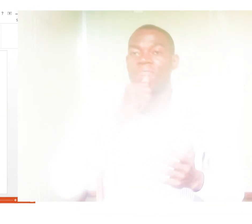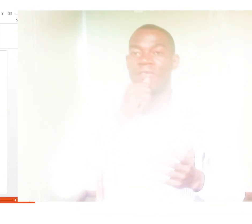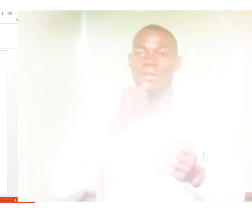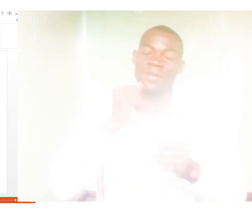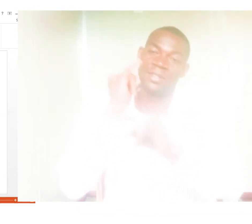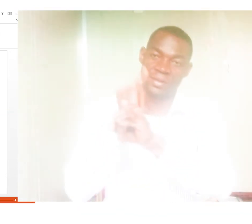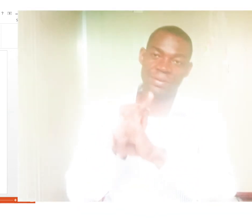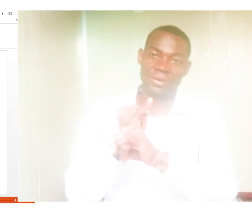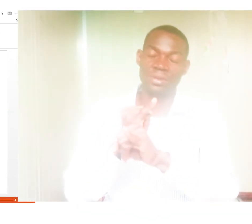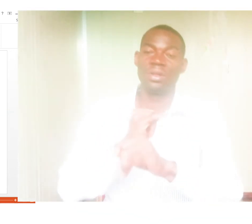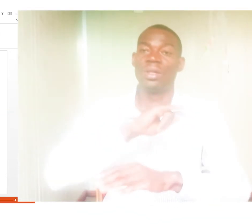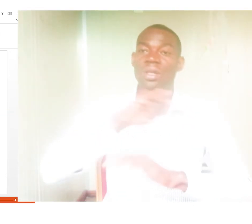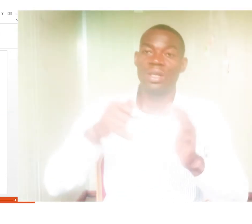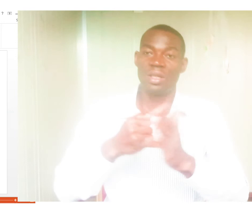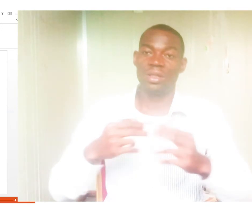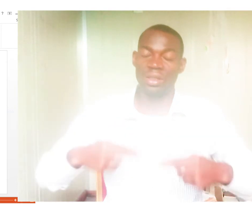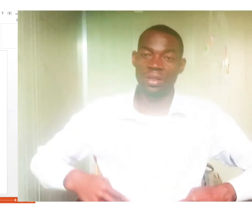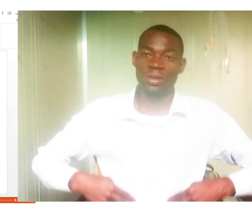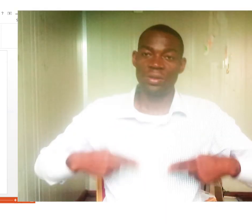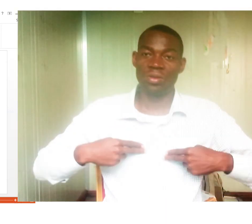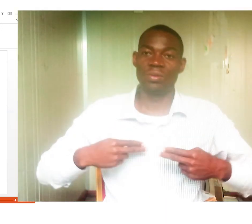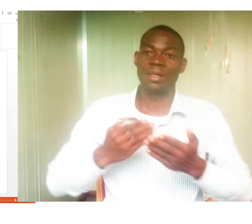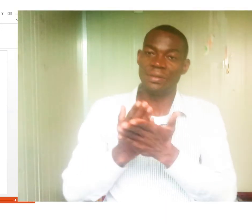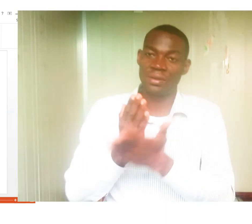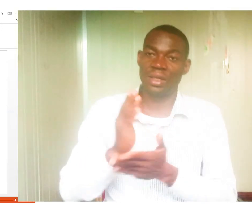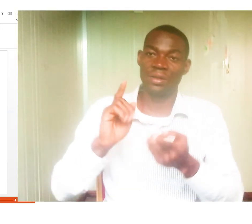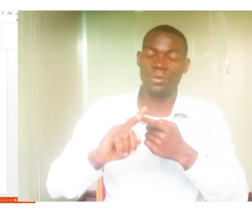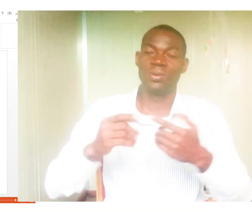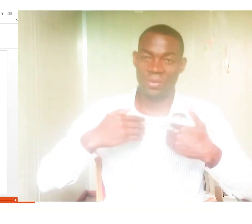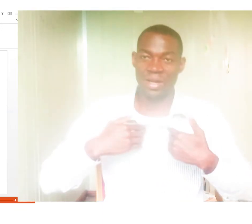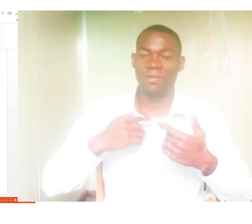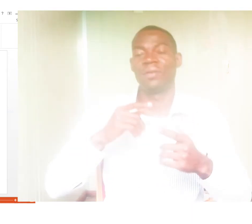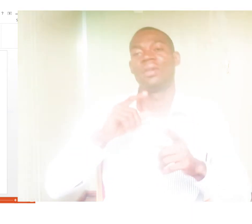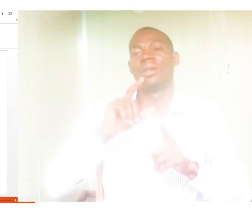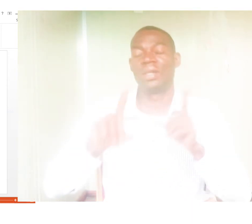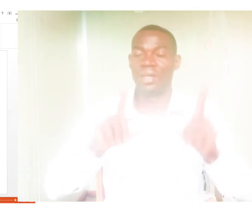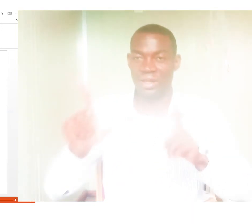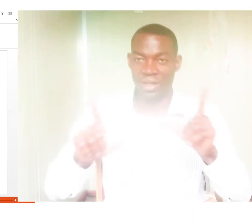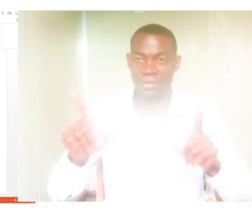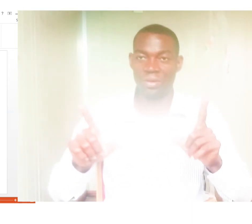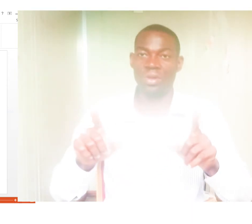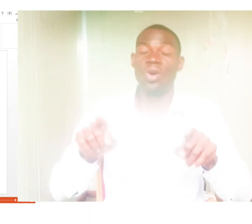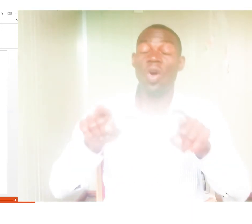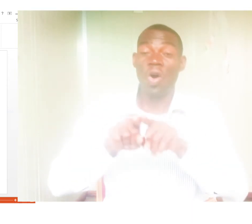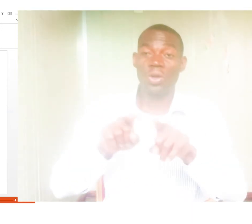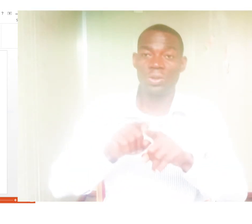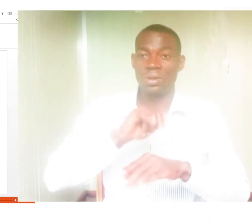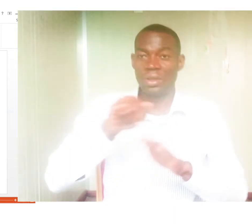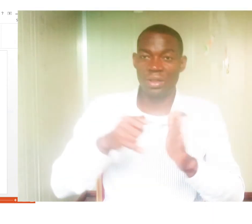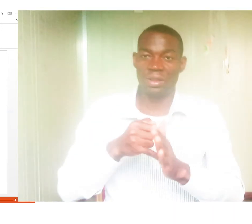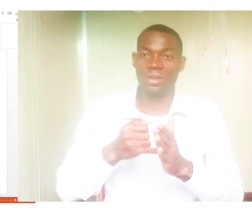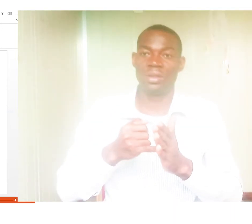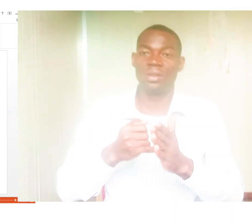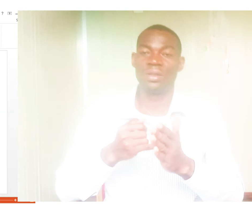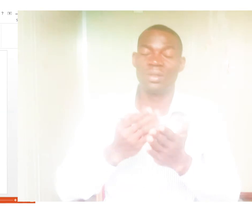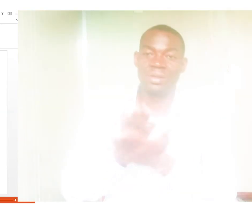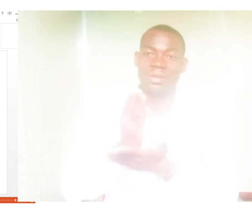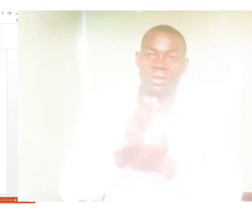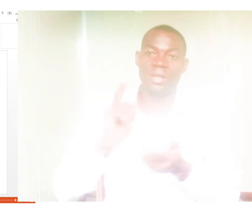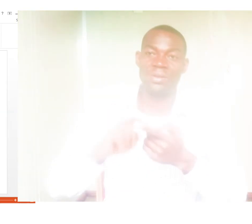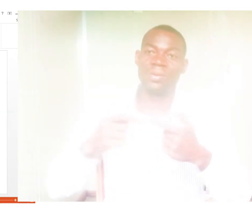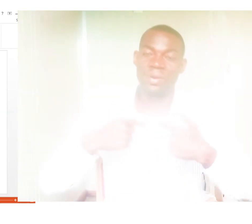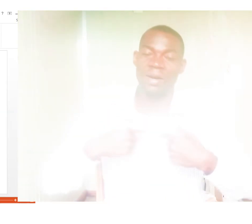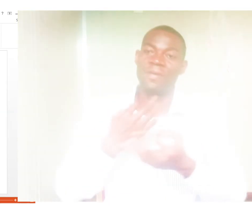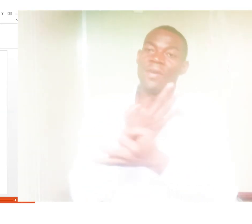human right to have a language, and it is also a right to have free education,